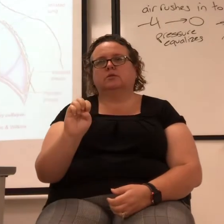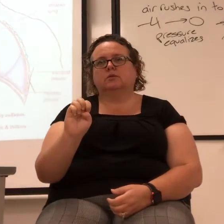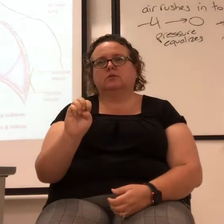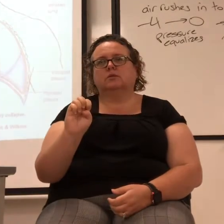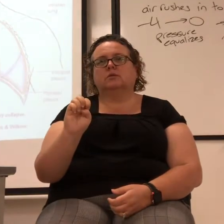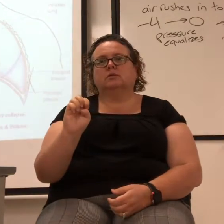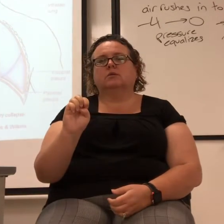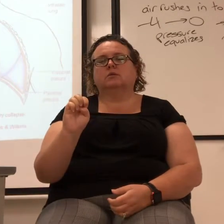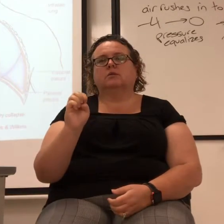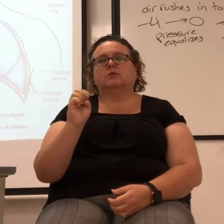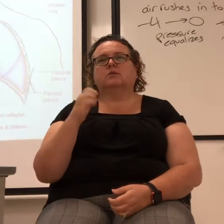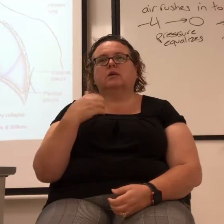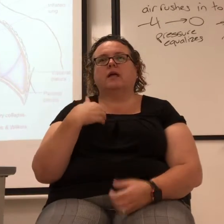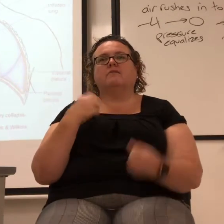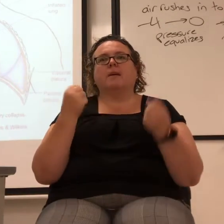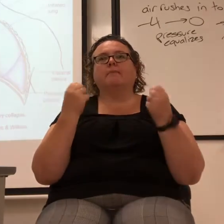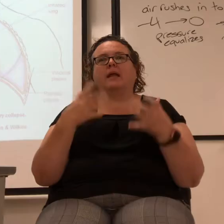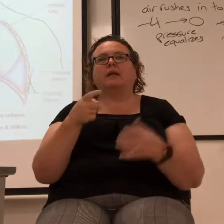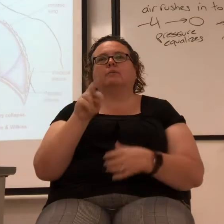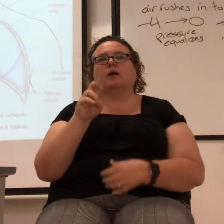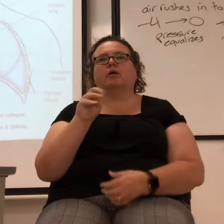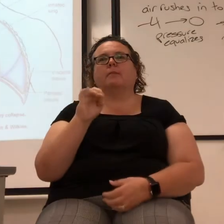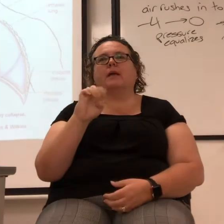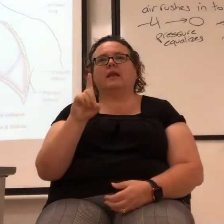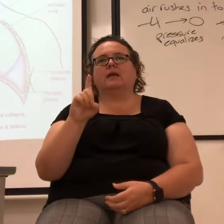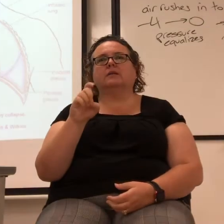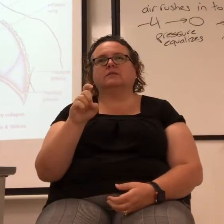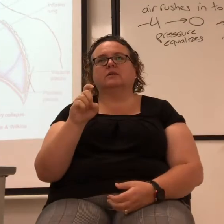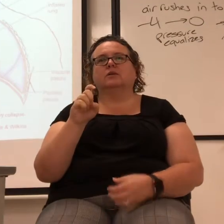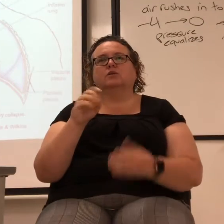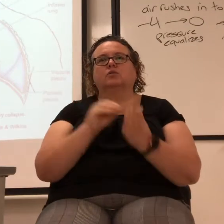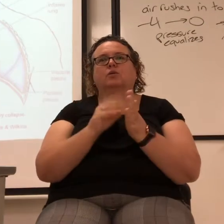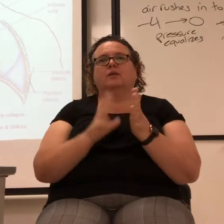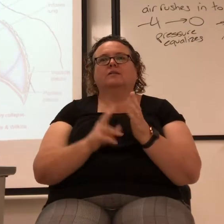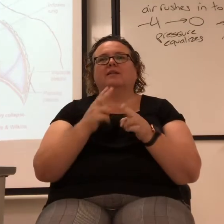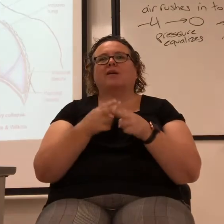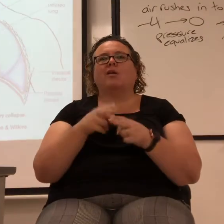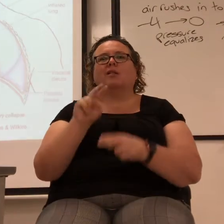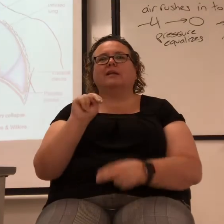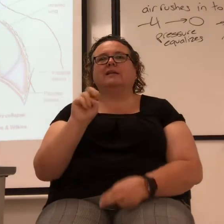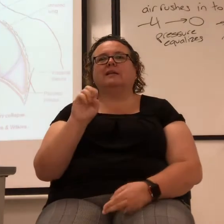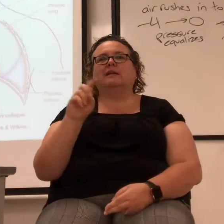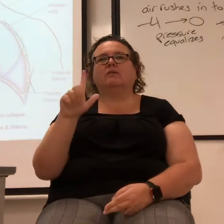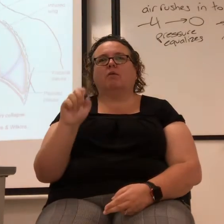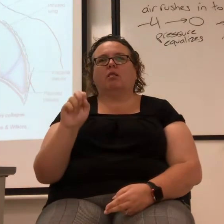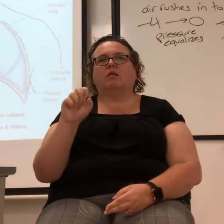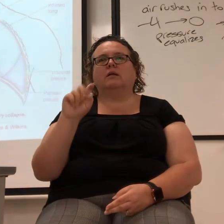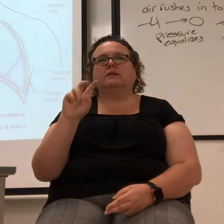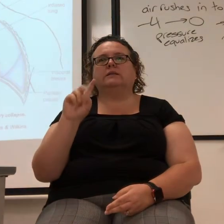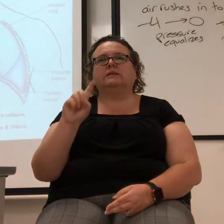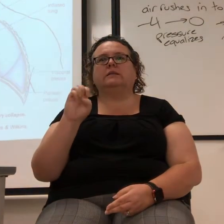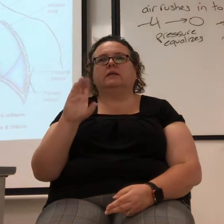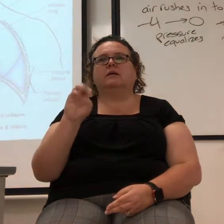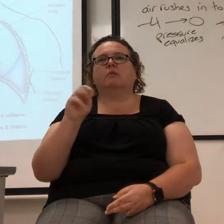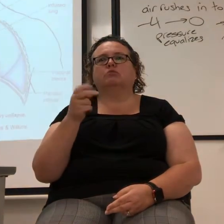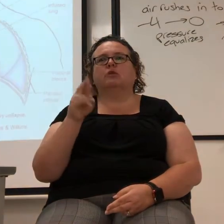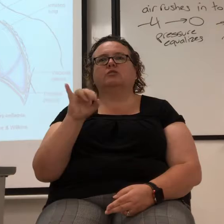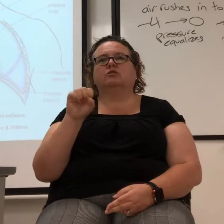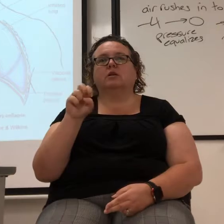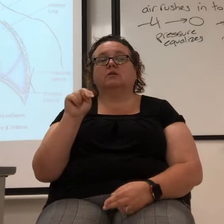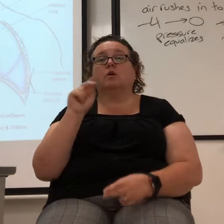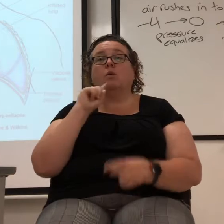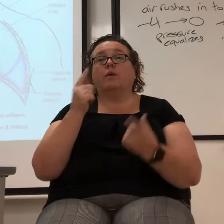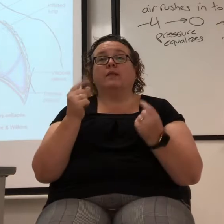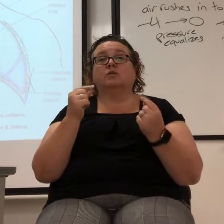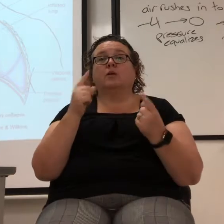tube. I watched the paramedic students practice on cadavers. They just call it needle decompression. They literally just stick a needle of the